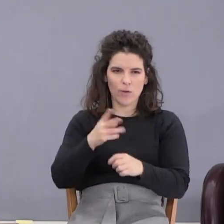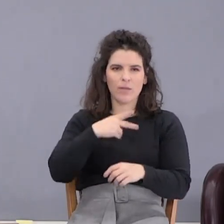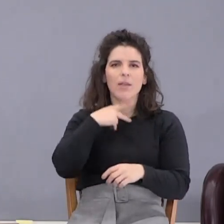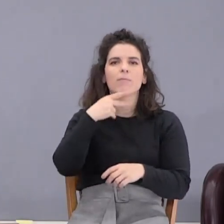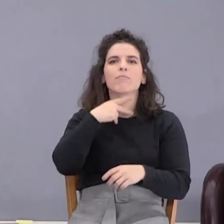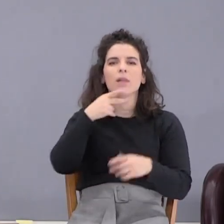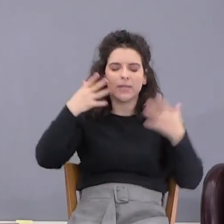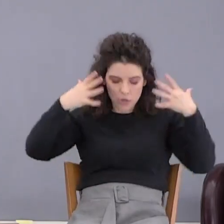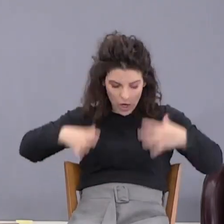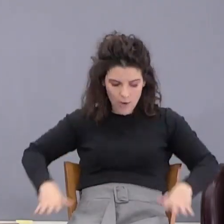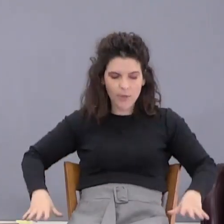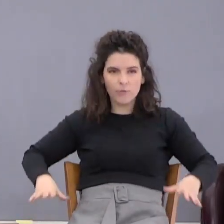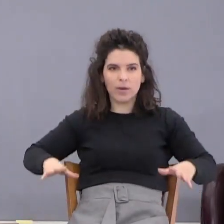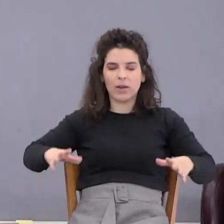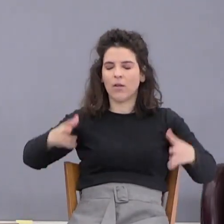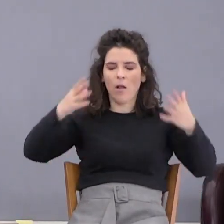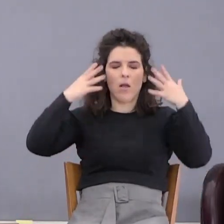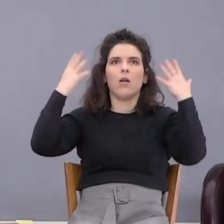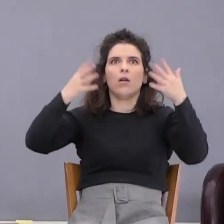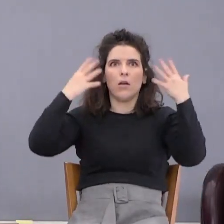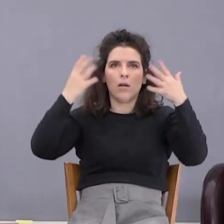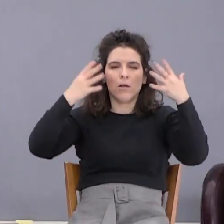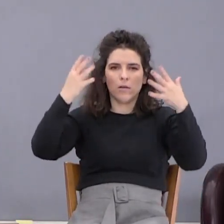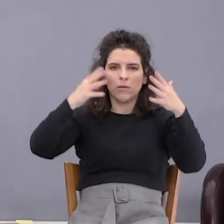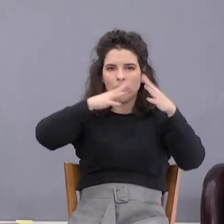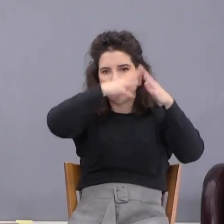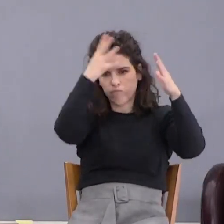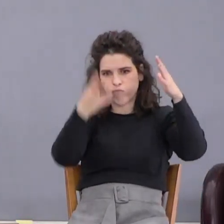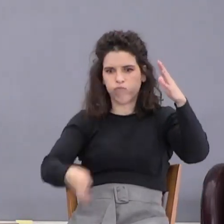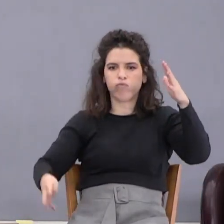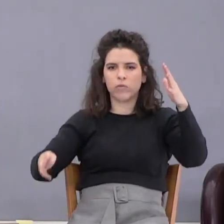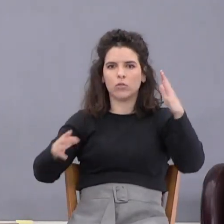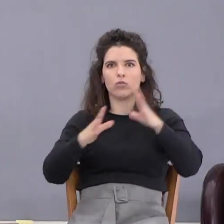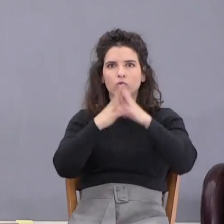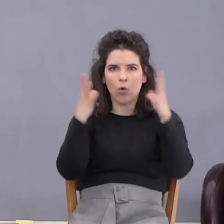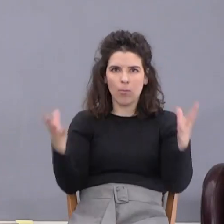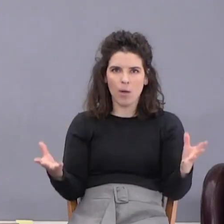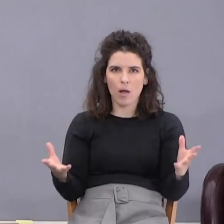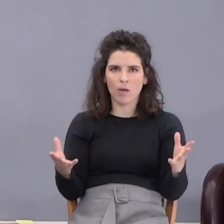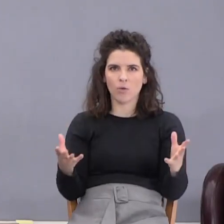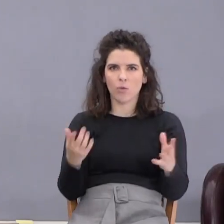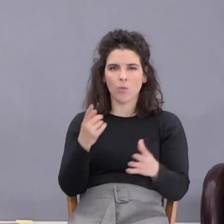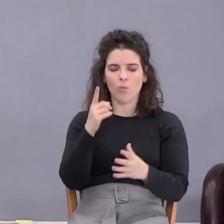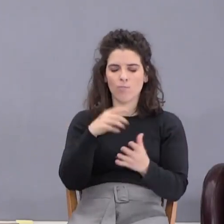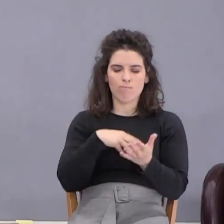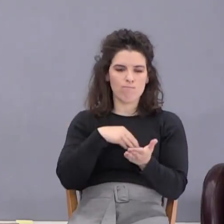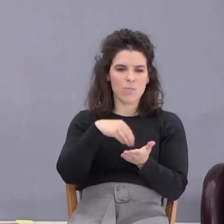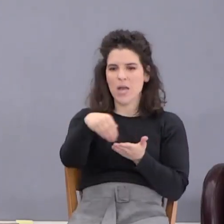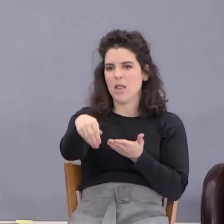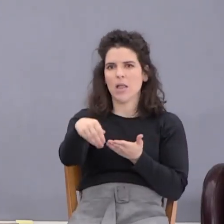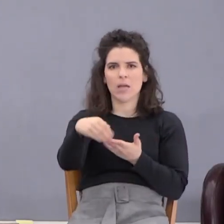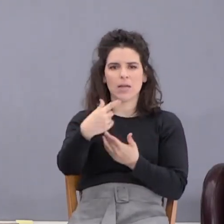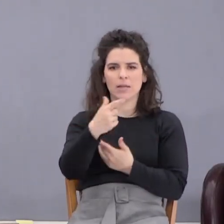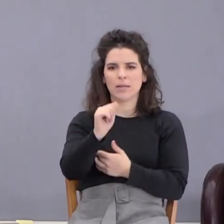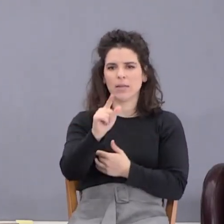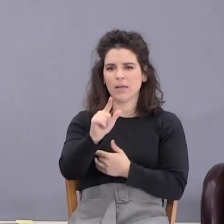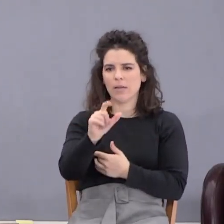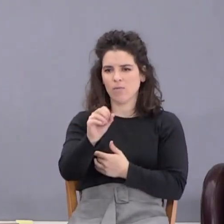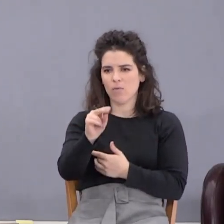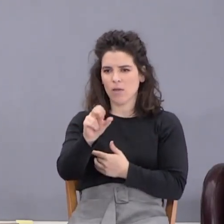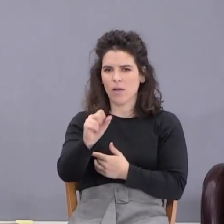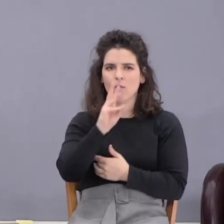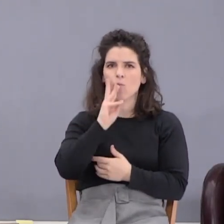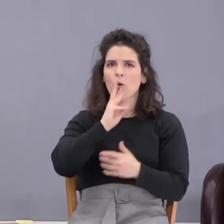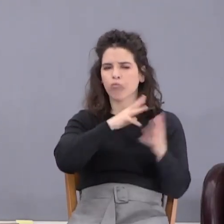you're completely drenched. But the enormity, the majesty, you see millions of gallons of water,